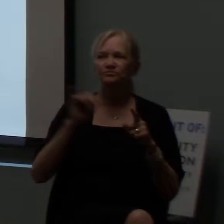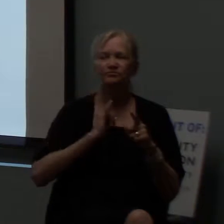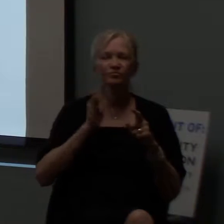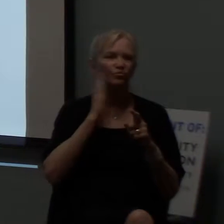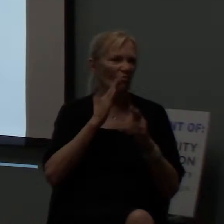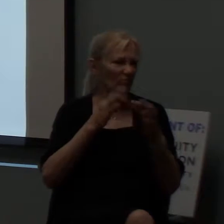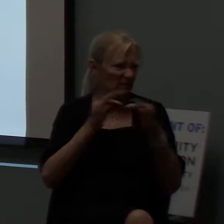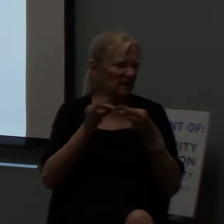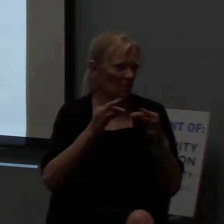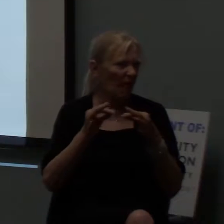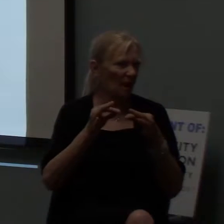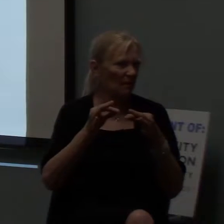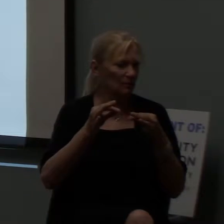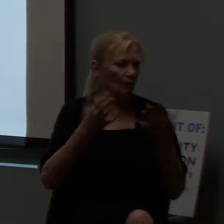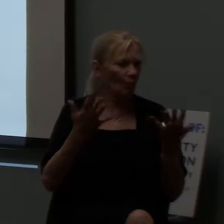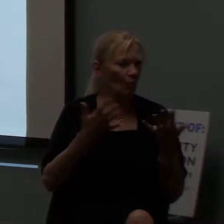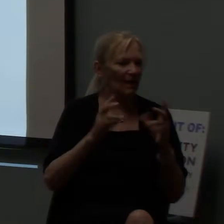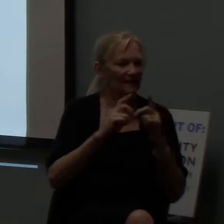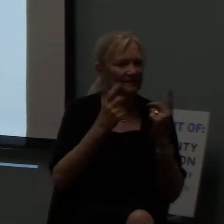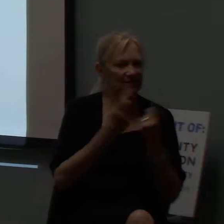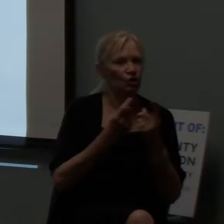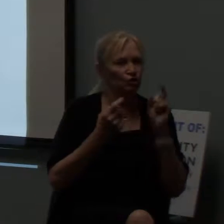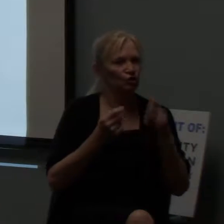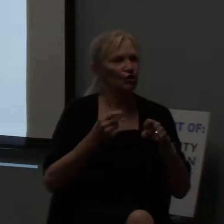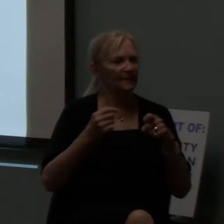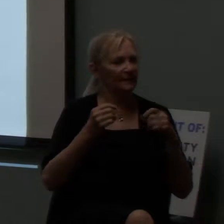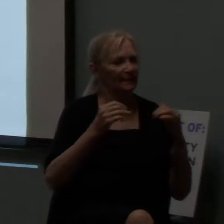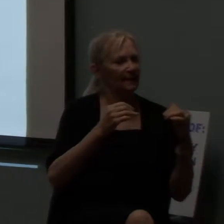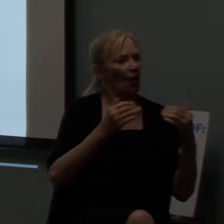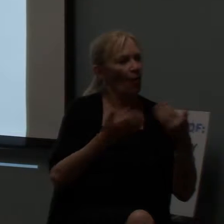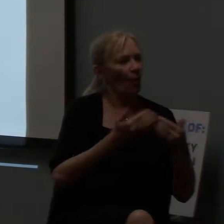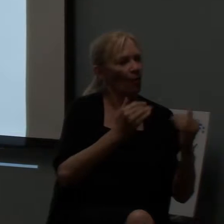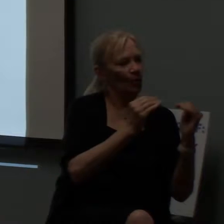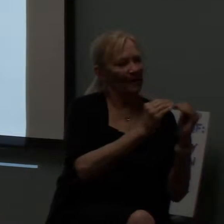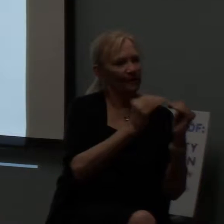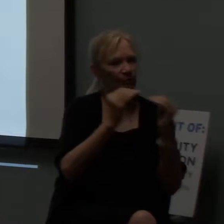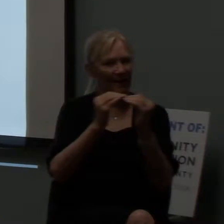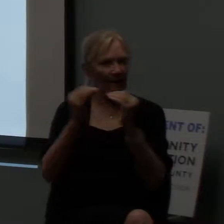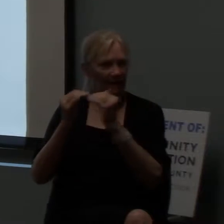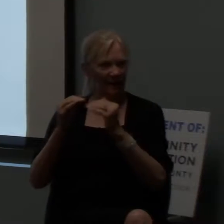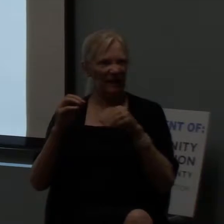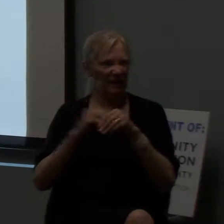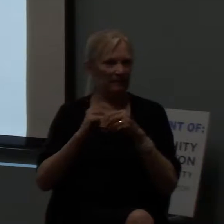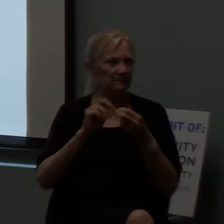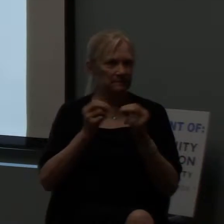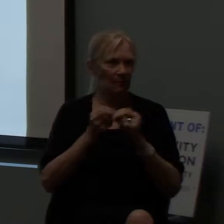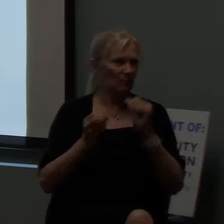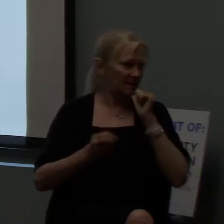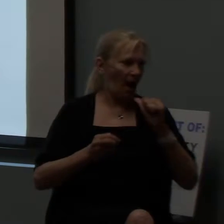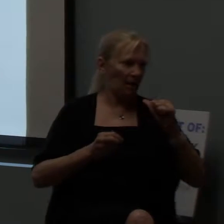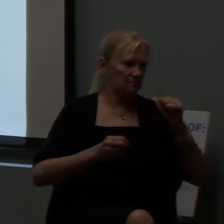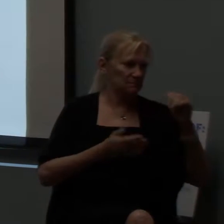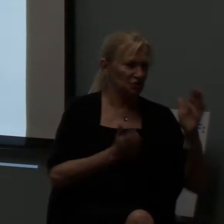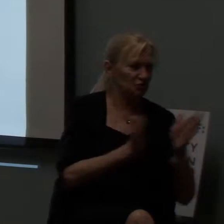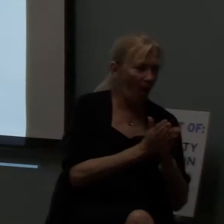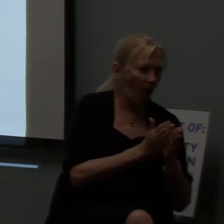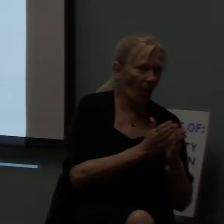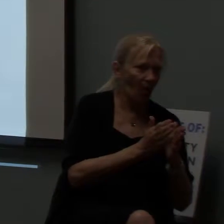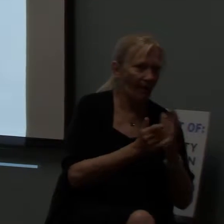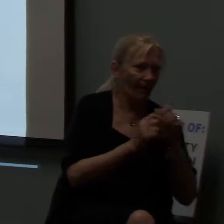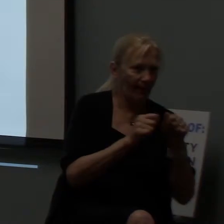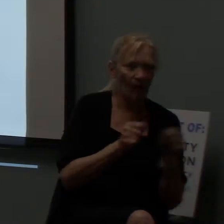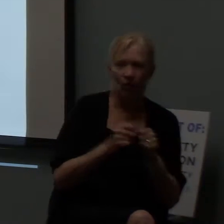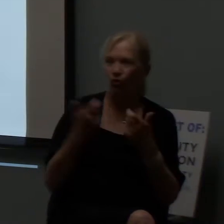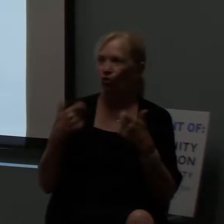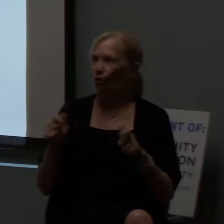be, the districts have to be roughly equal in proportion to population. But we can talk about that more when the maps are up.